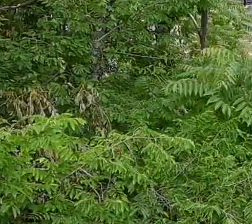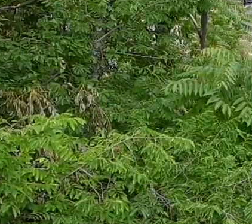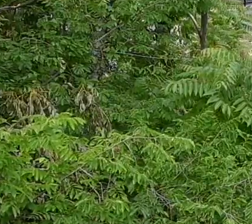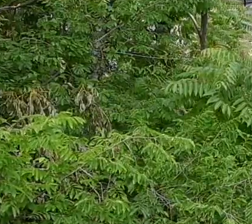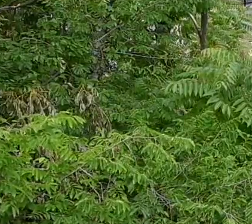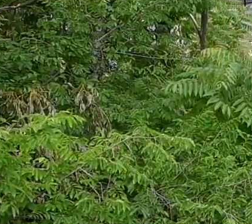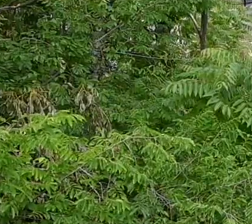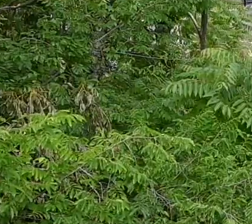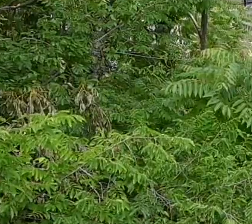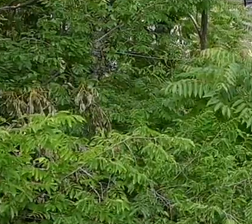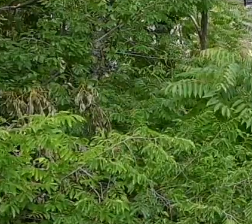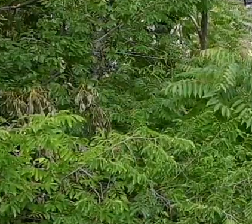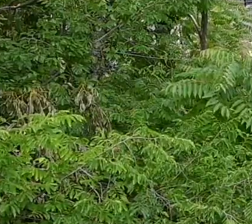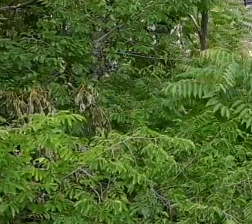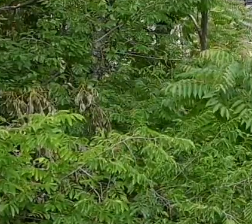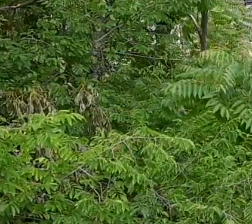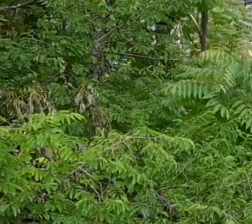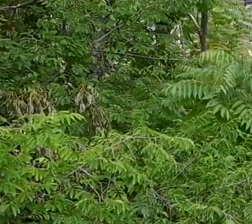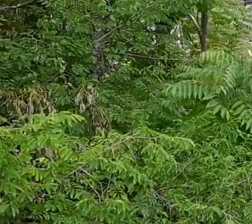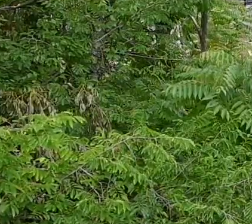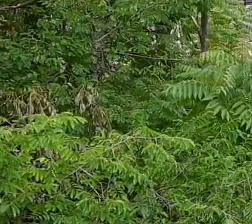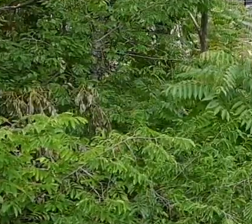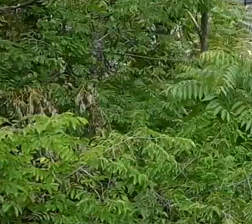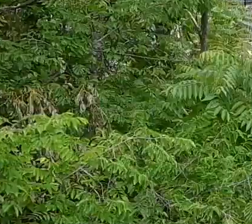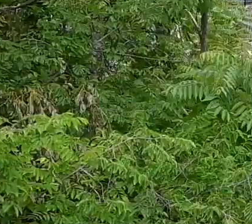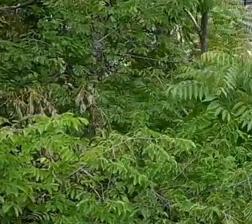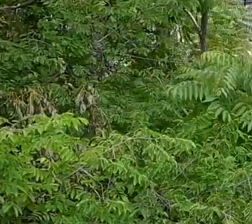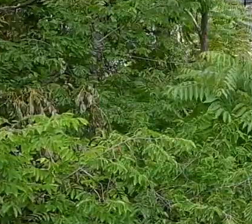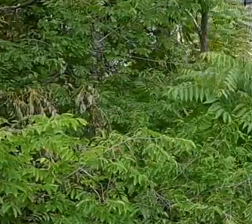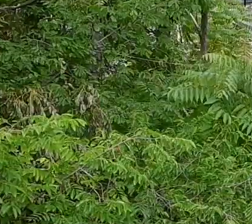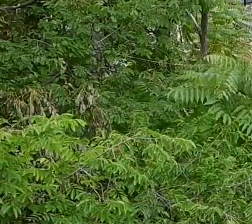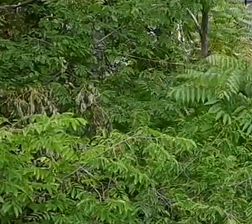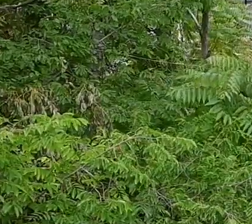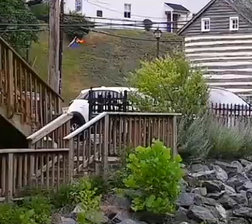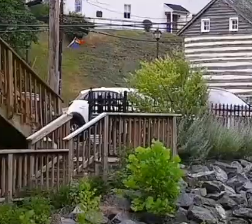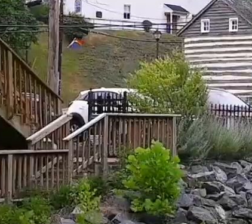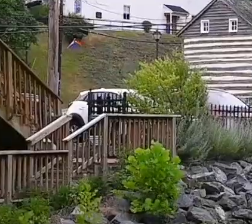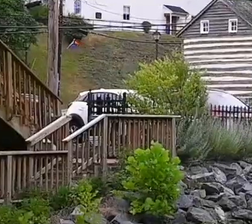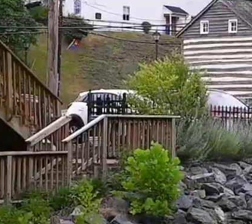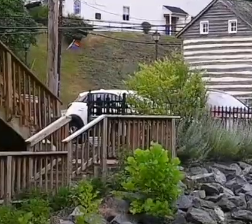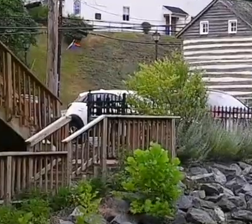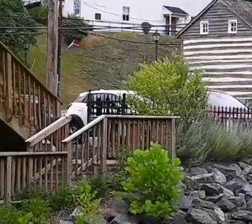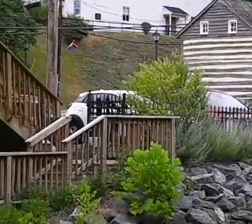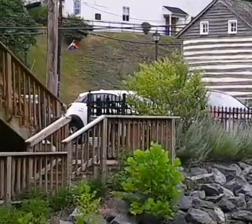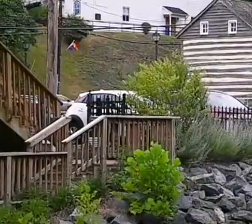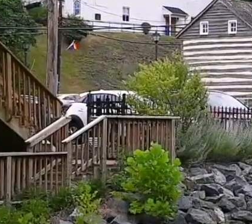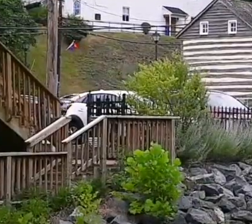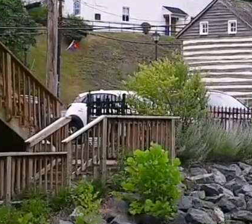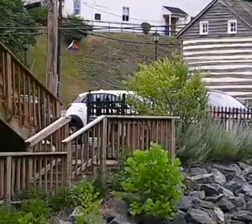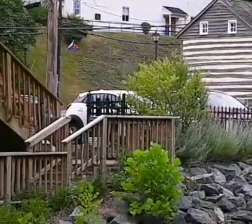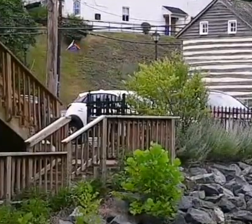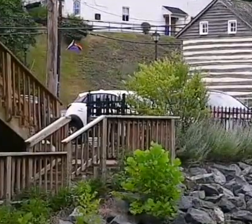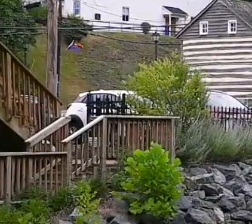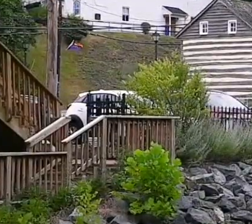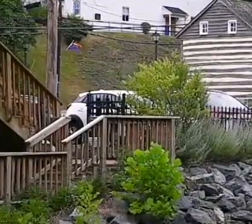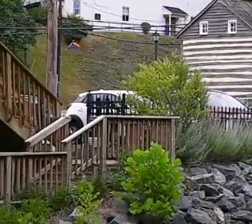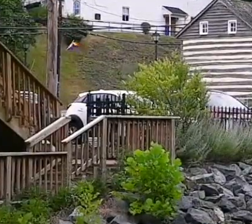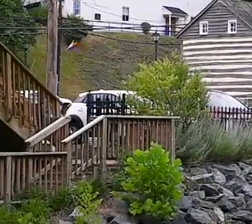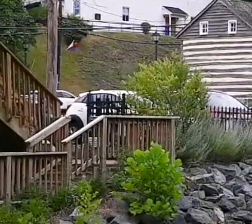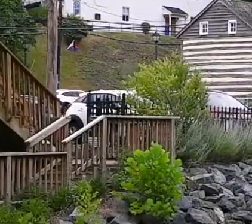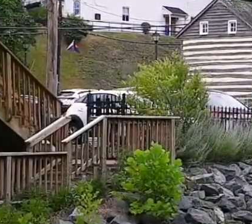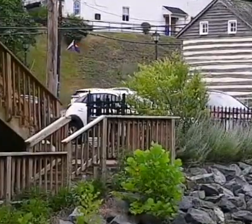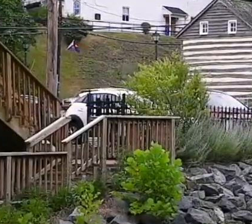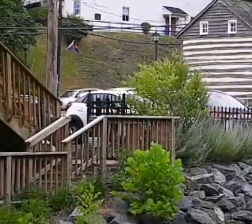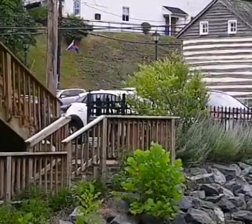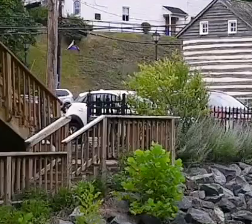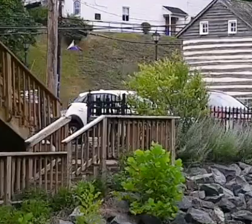and changes in federal leadership that may challenge our efforts to secure additional resources necessary to advance new